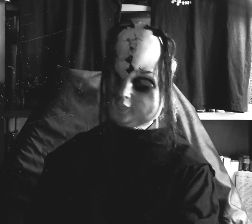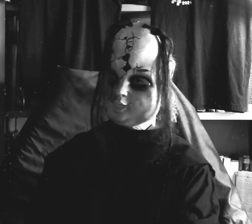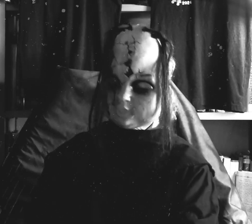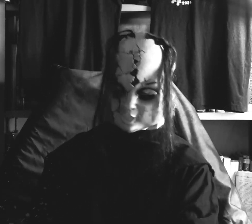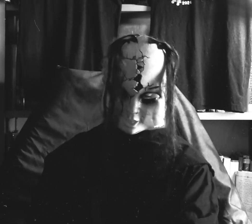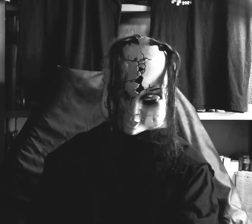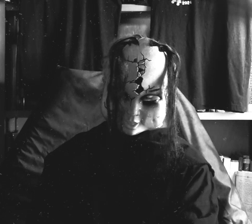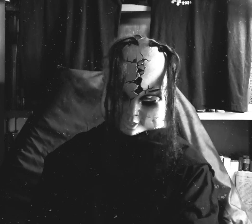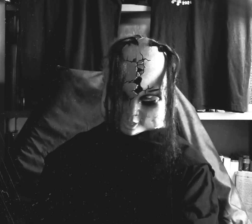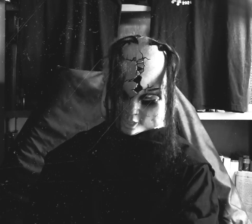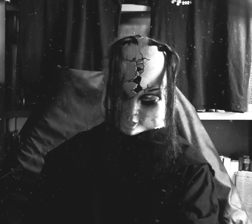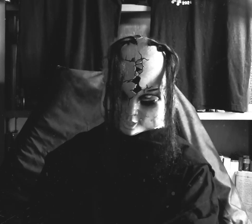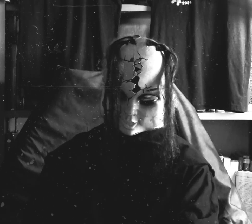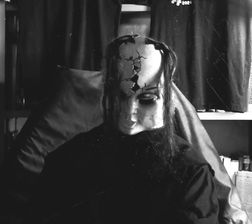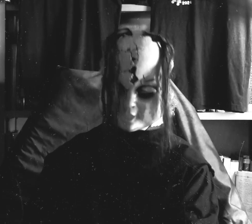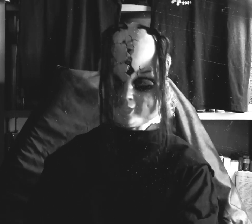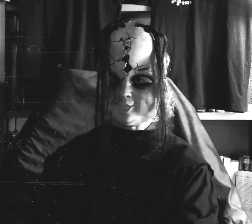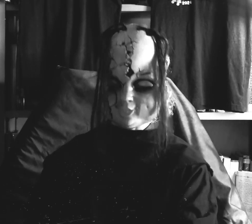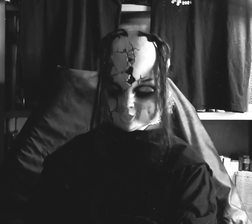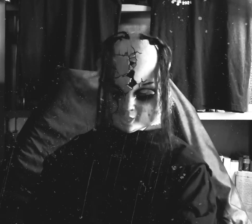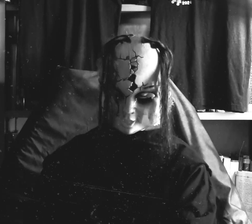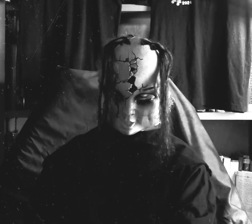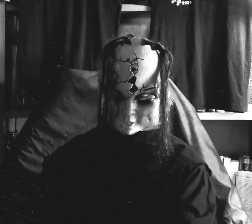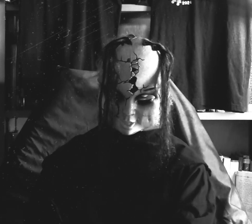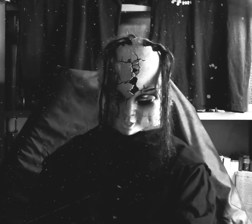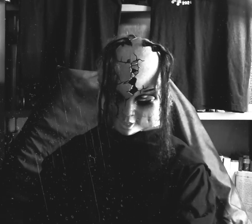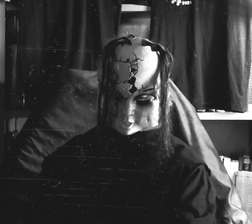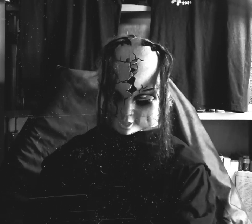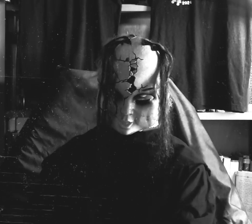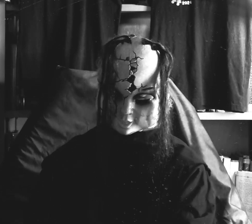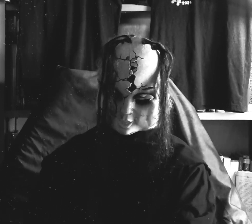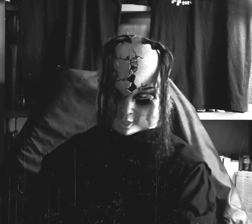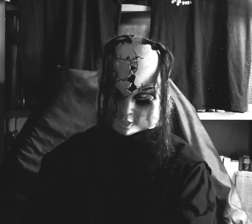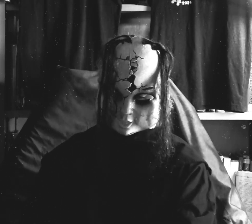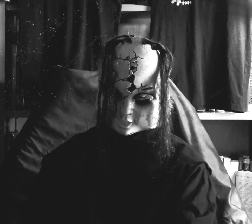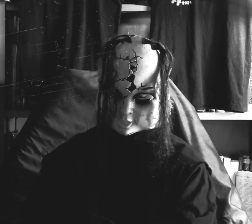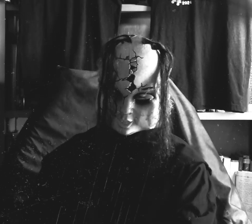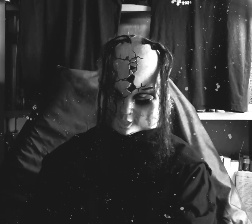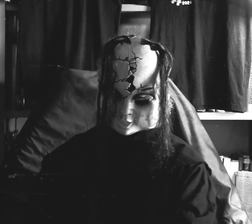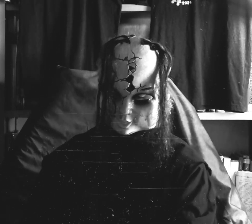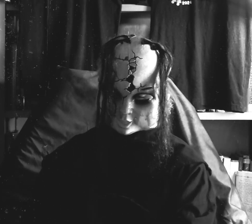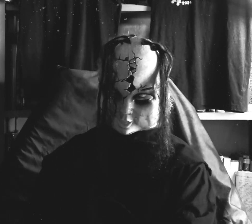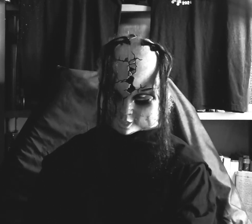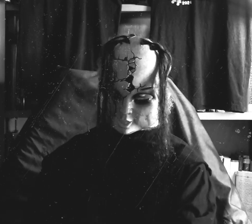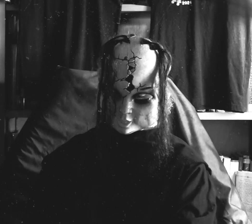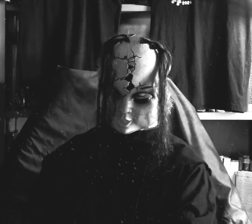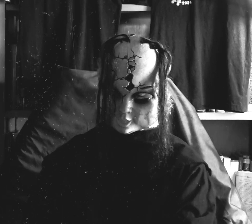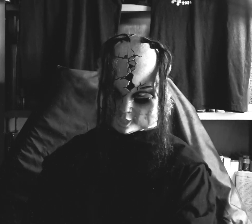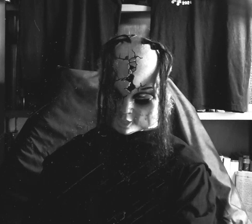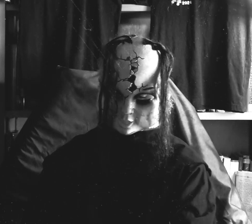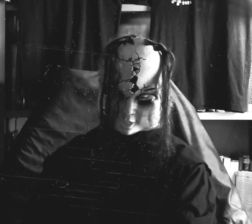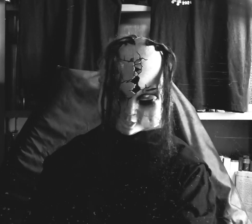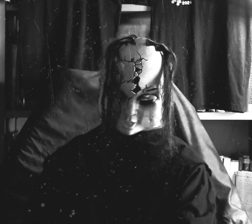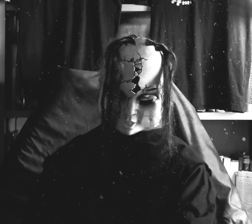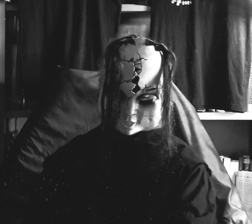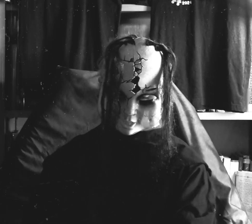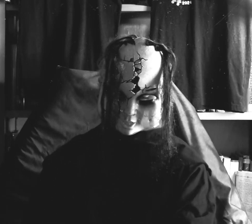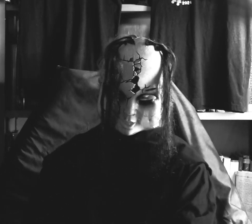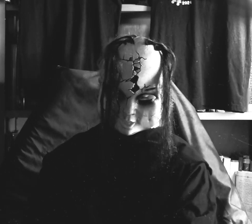Weeping Woman, told by Joe Hayes. Long years ago, in a humble little village, there